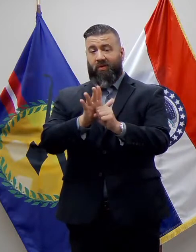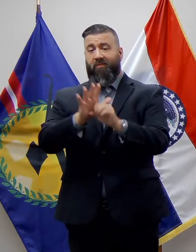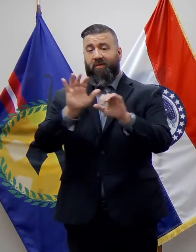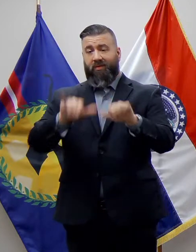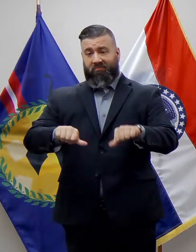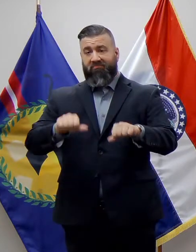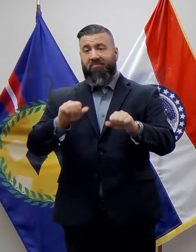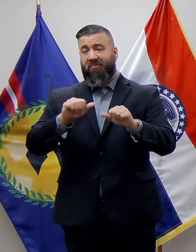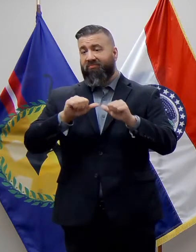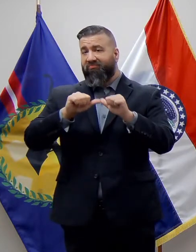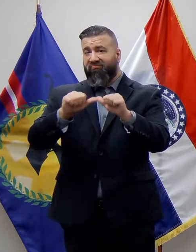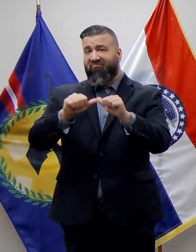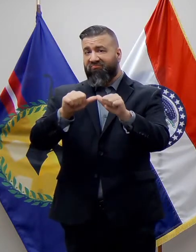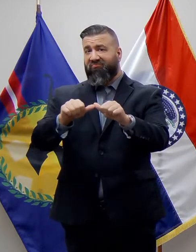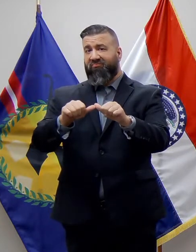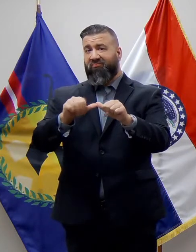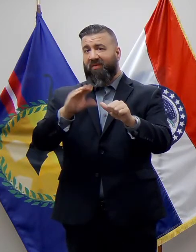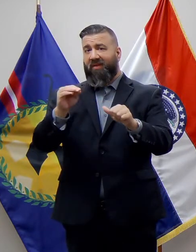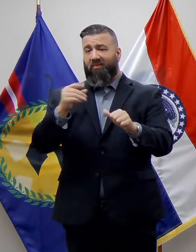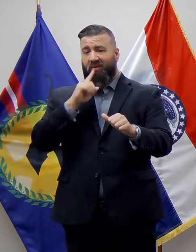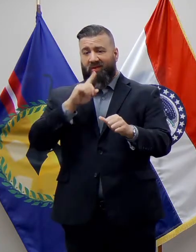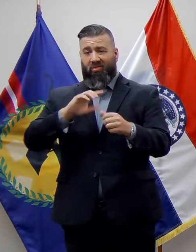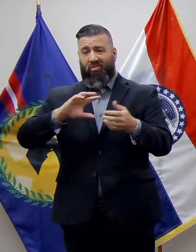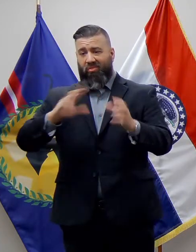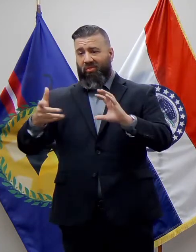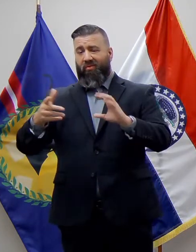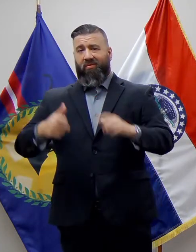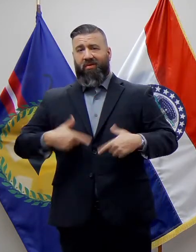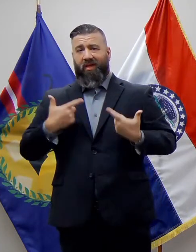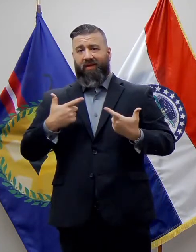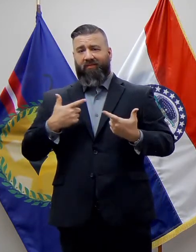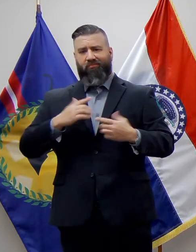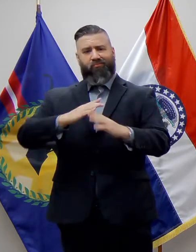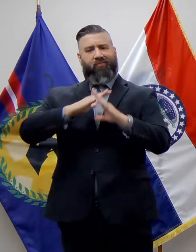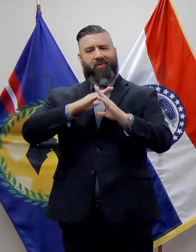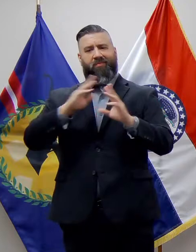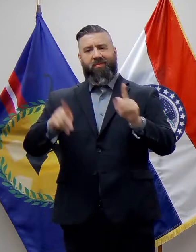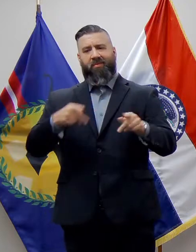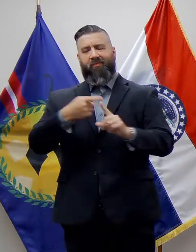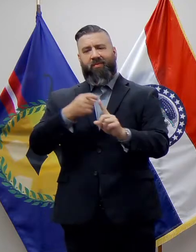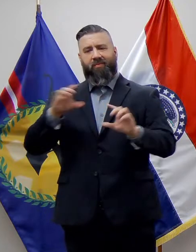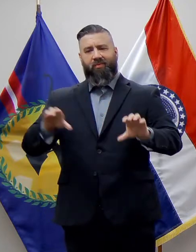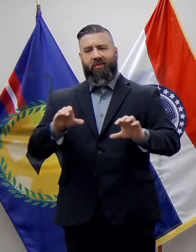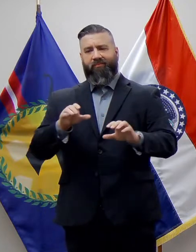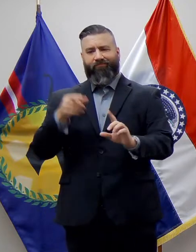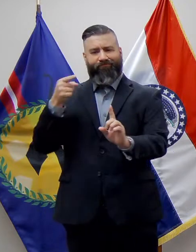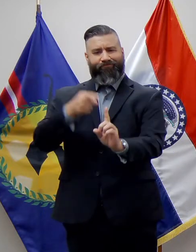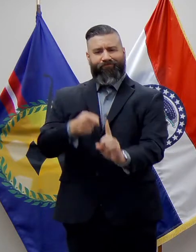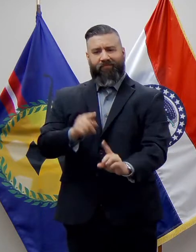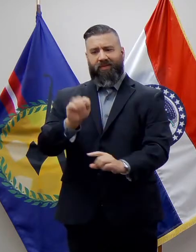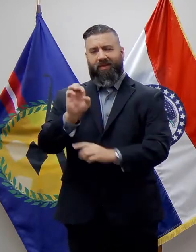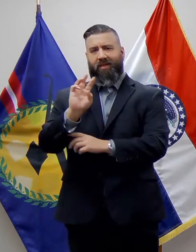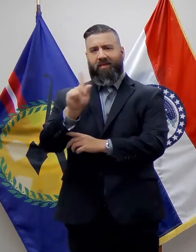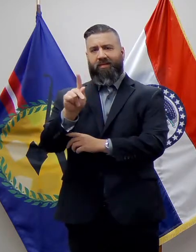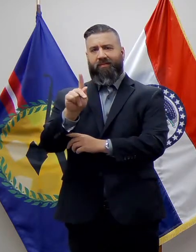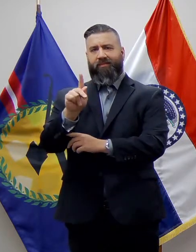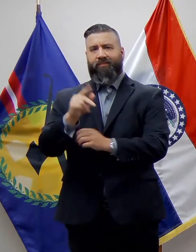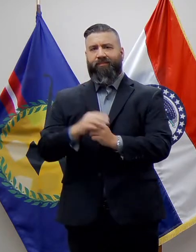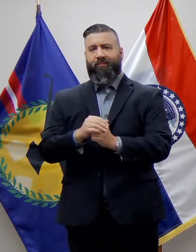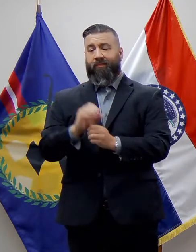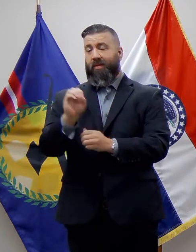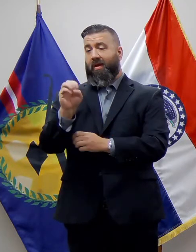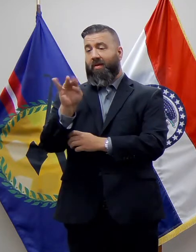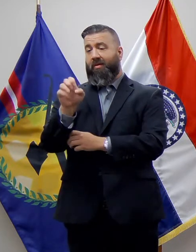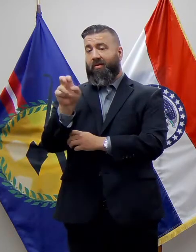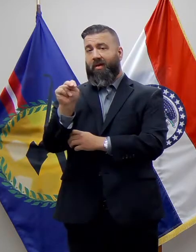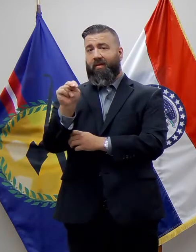debilitating, and prevent people from doing simple tasks. The Omicron variant has caused a jump in COVID cases.